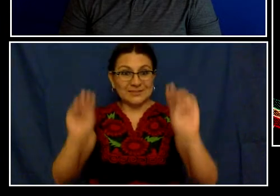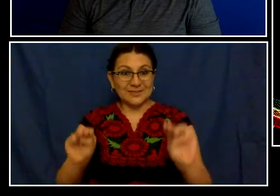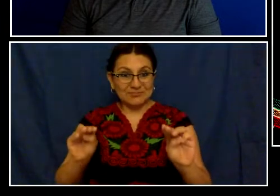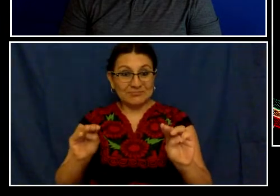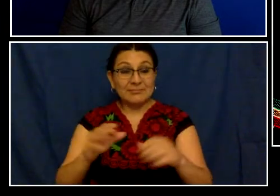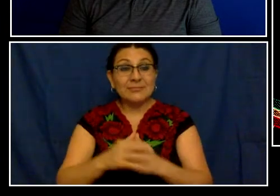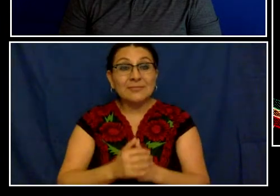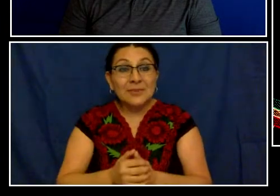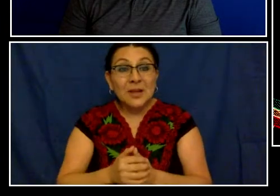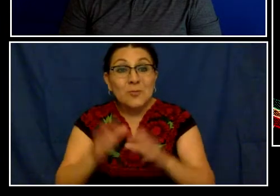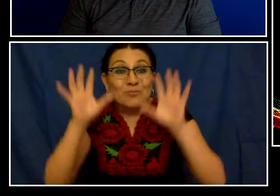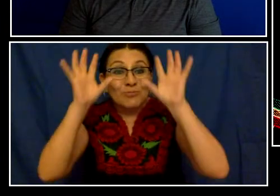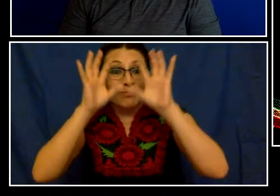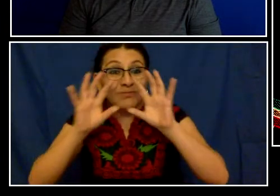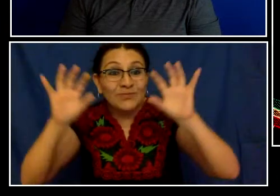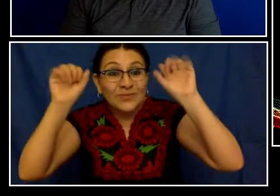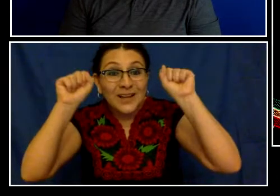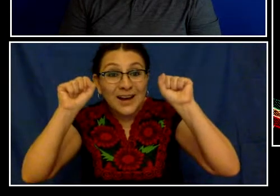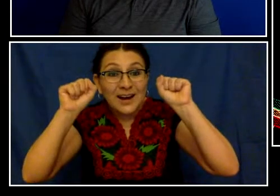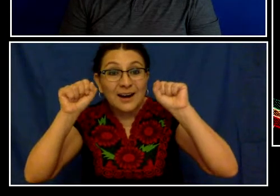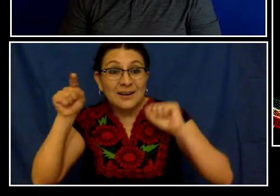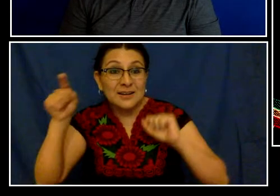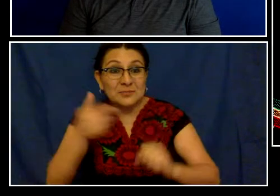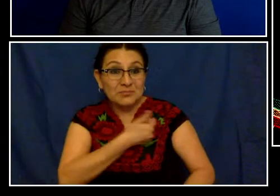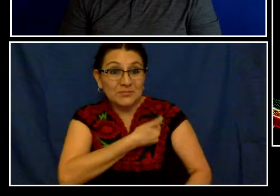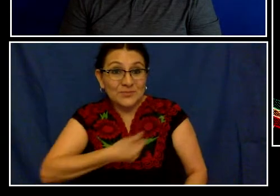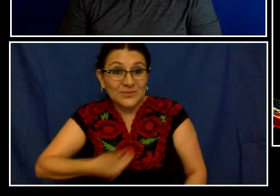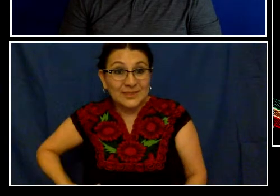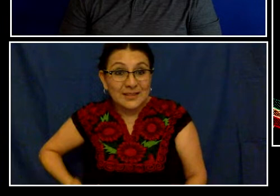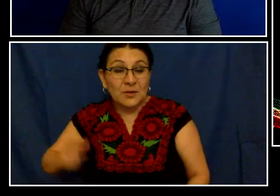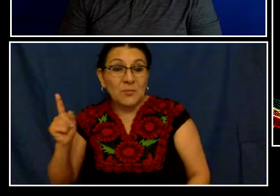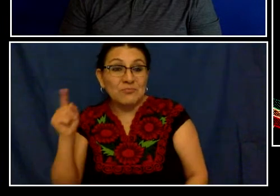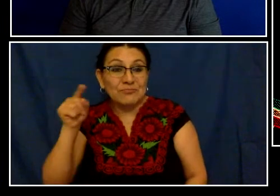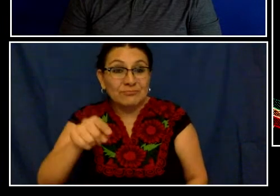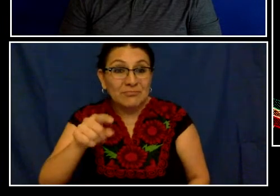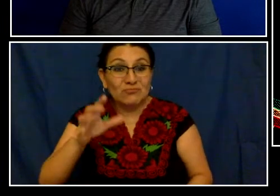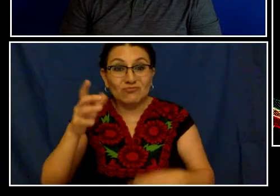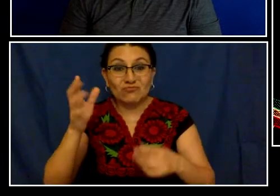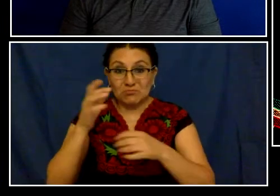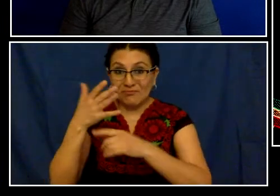tradition. And that's set now into the museum in Mexico. And the president